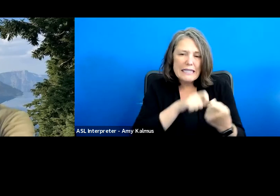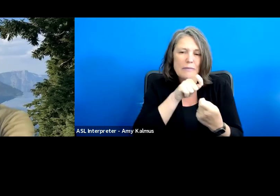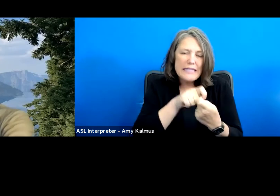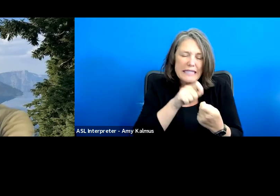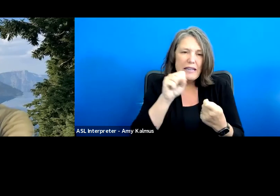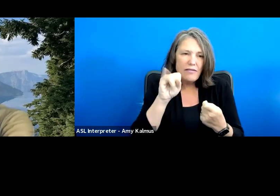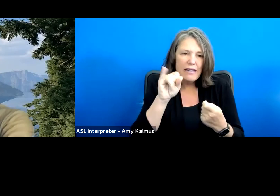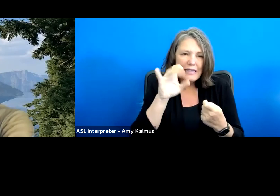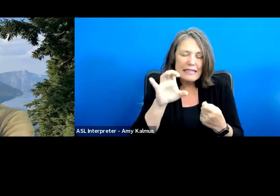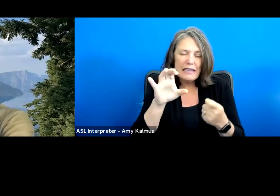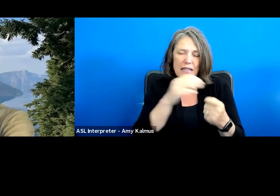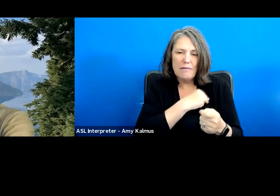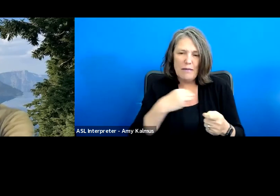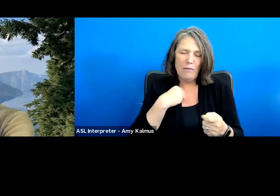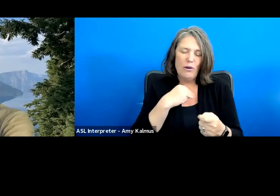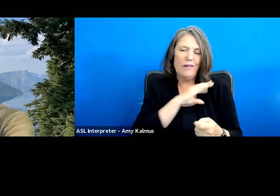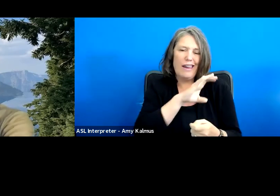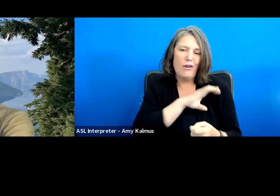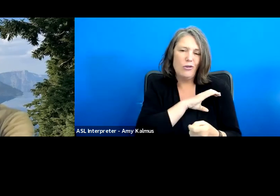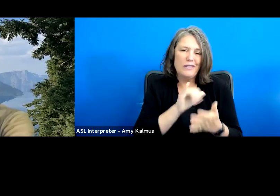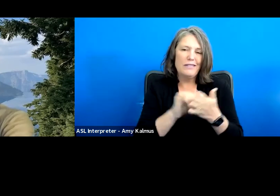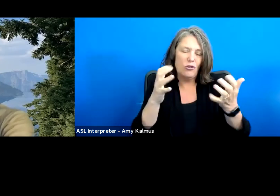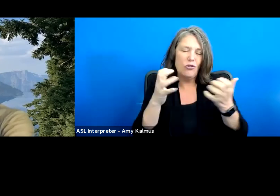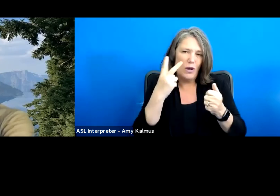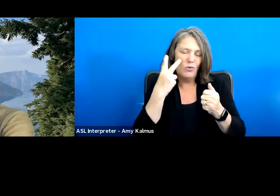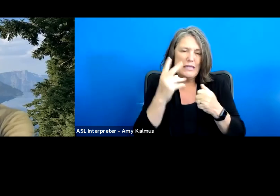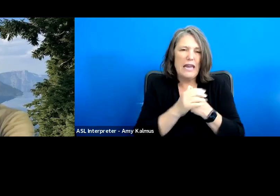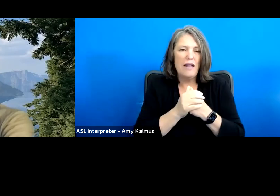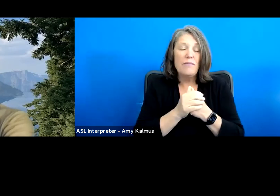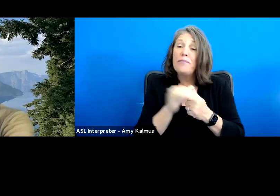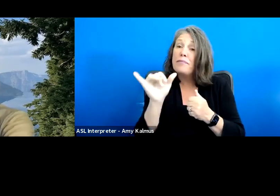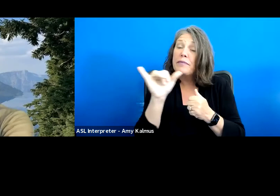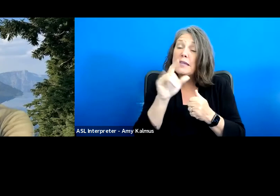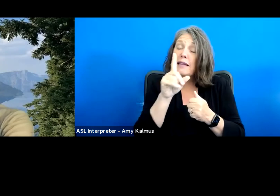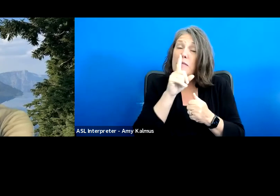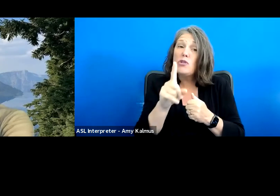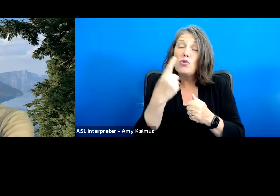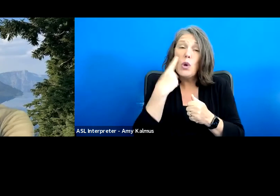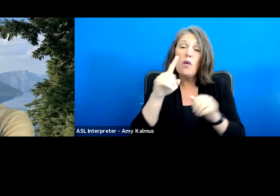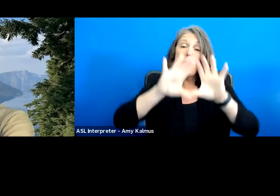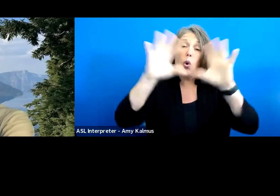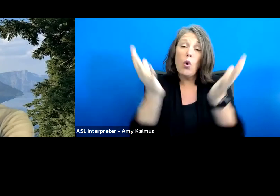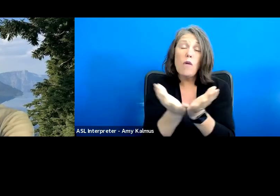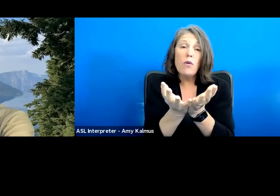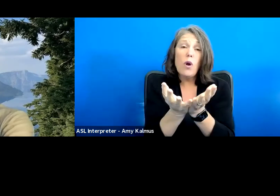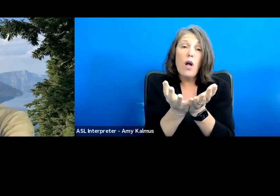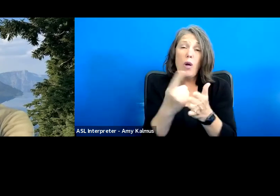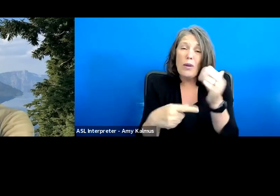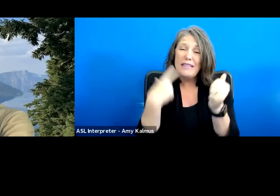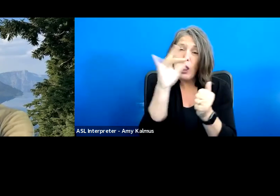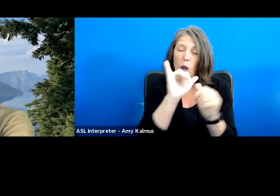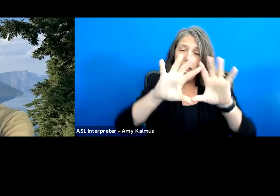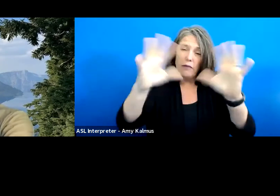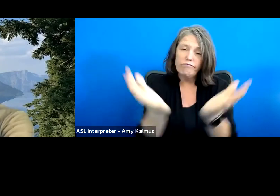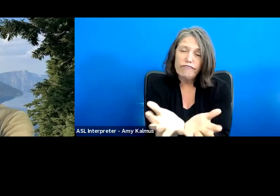SILC member characteristics you would like to see. But the same is true of overall composition. And I